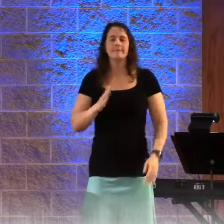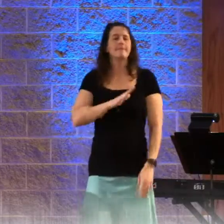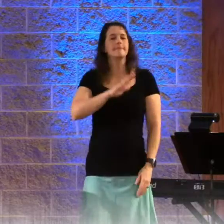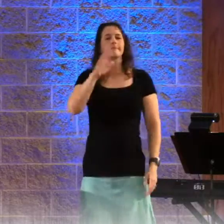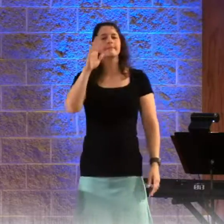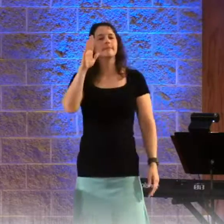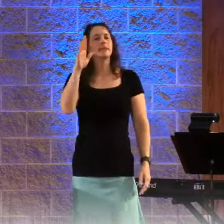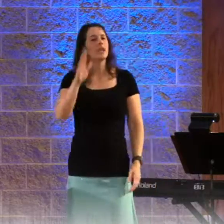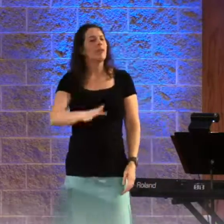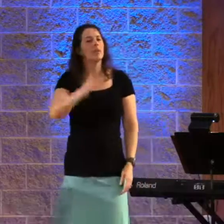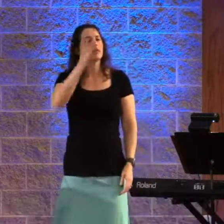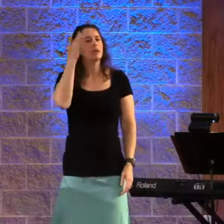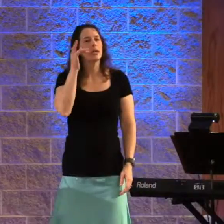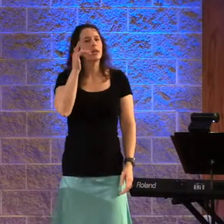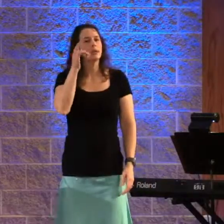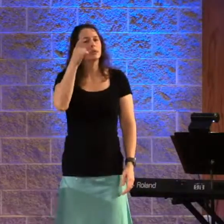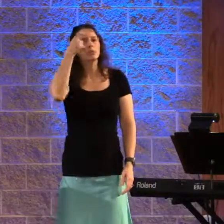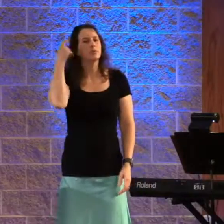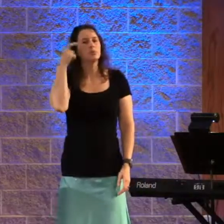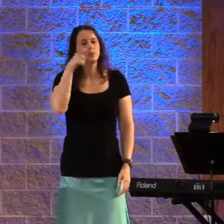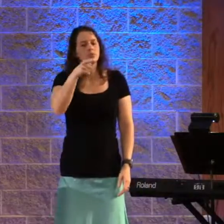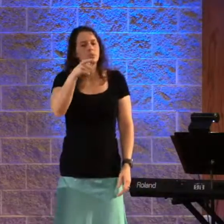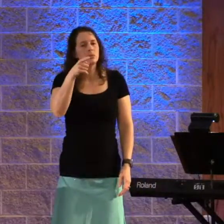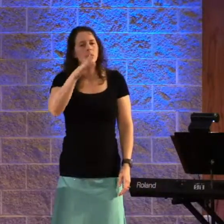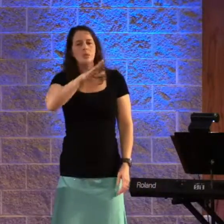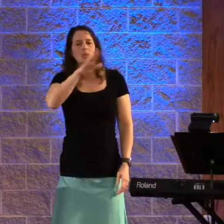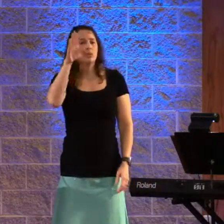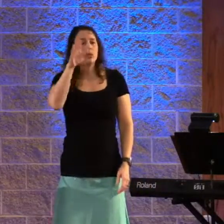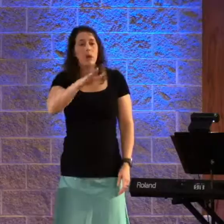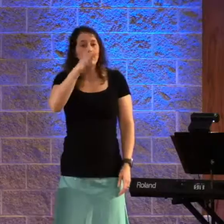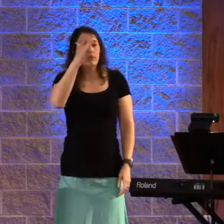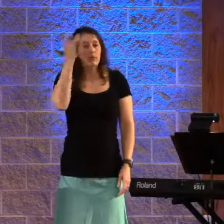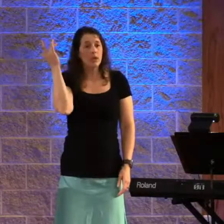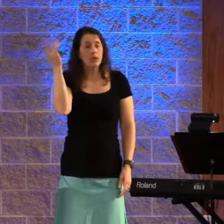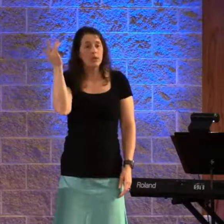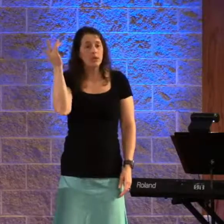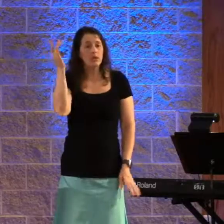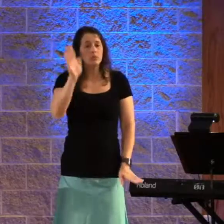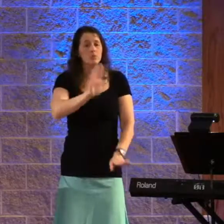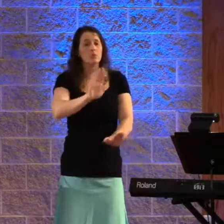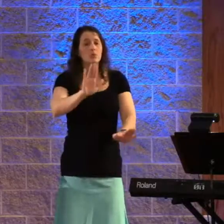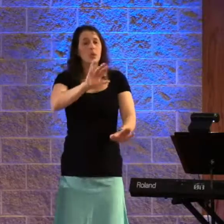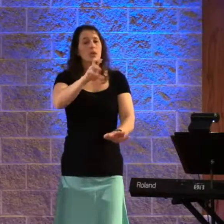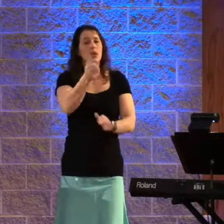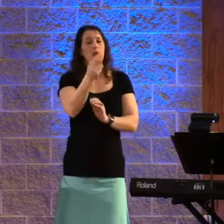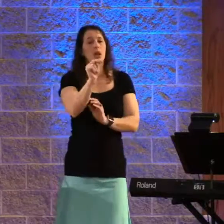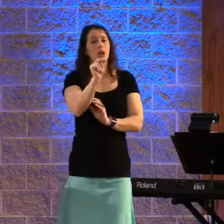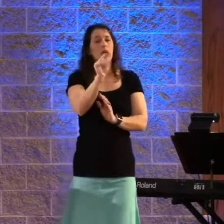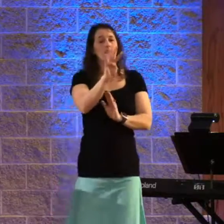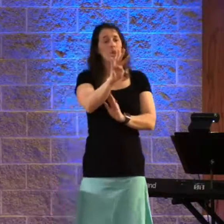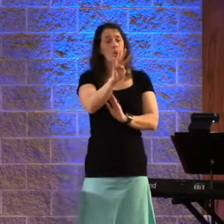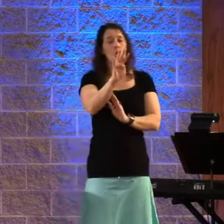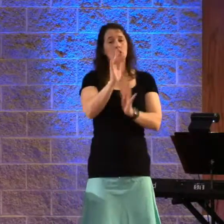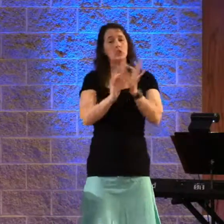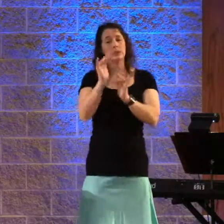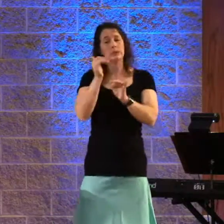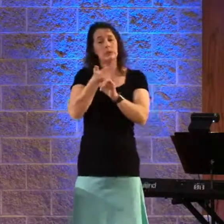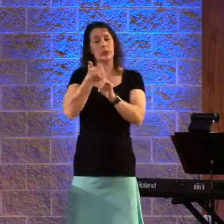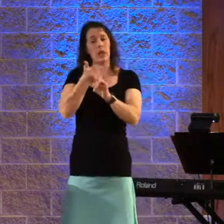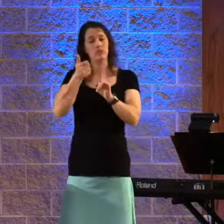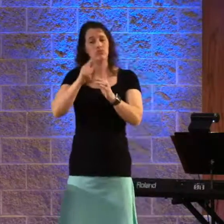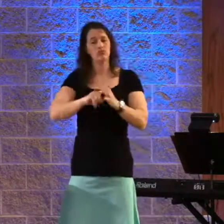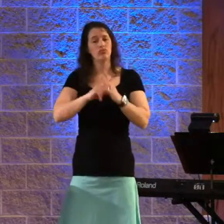Never forget this. Never forget this. In John 4, Jesus initiated